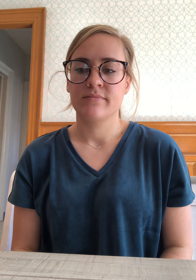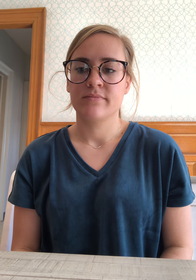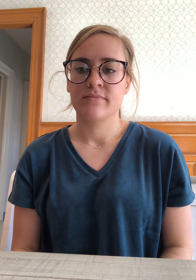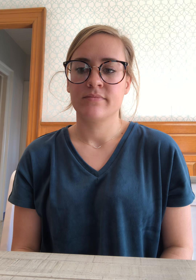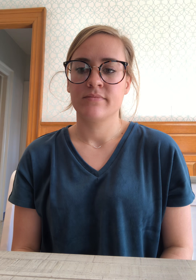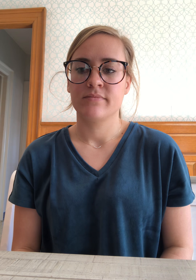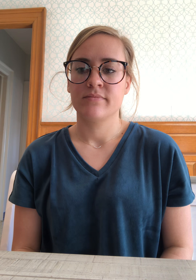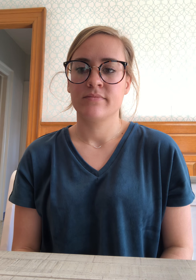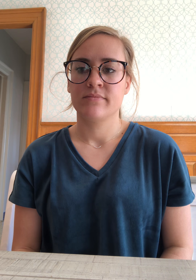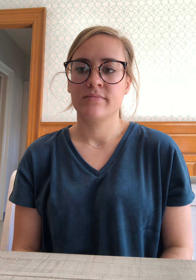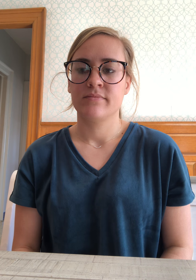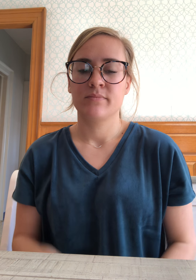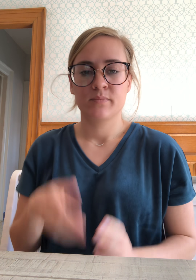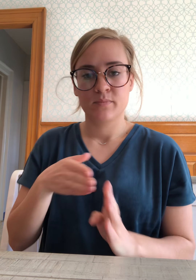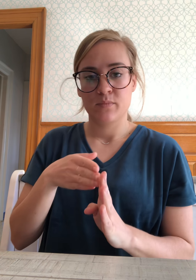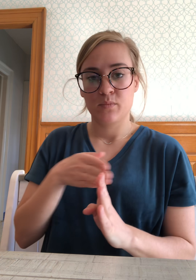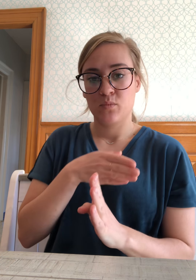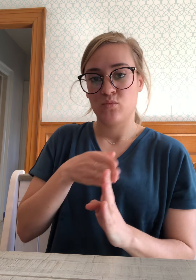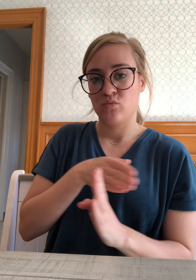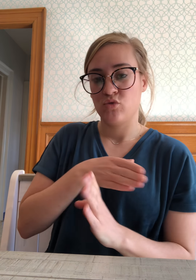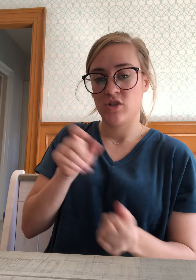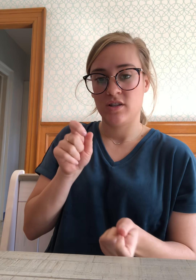In the pre-adjusted edgewise appliance,